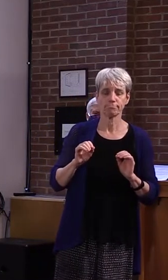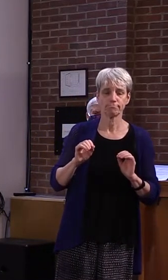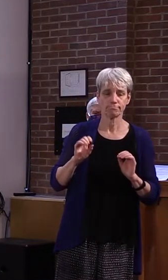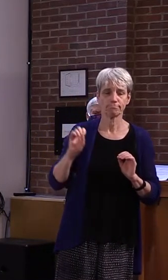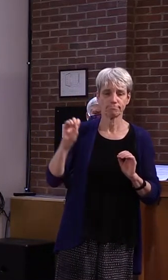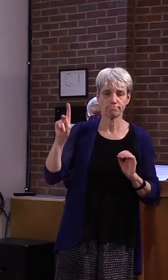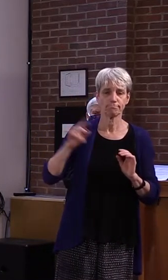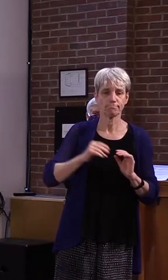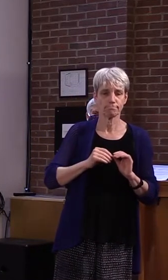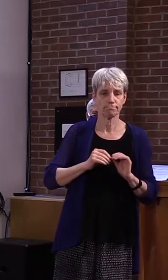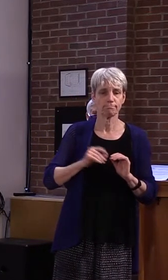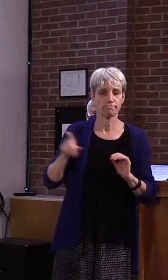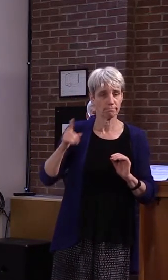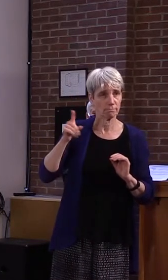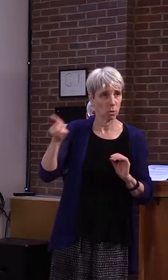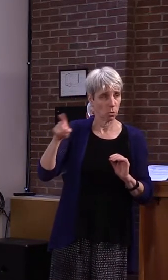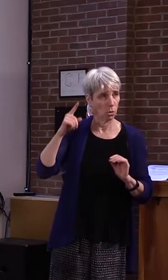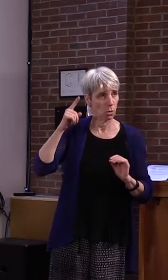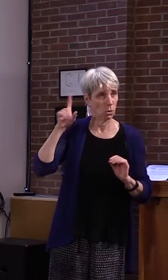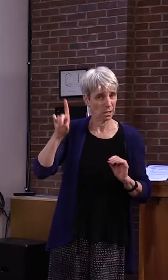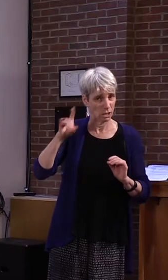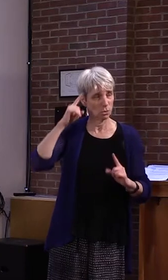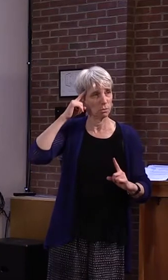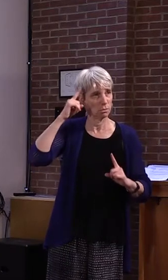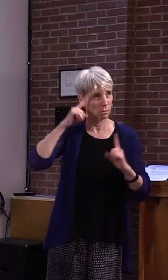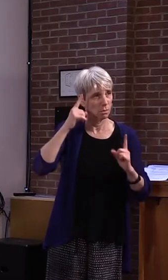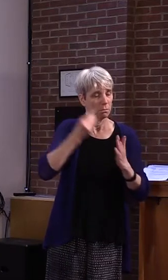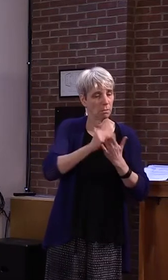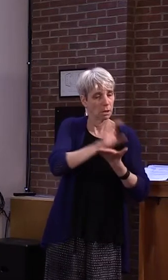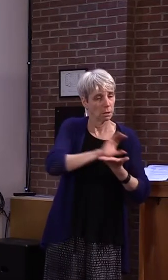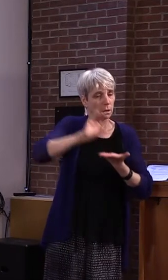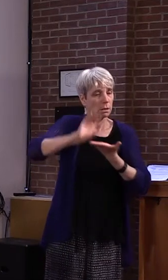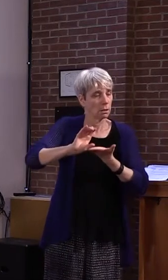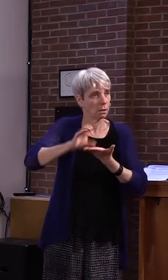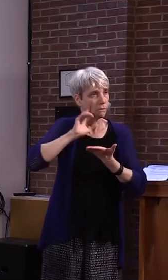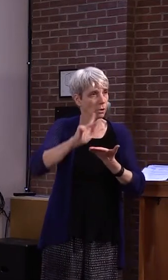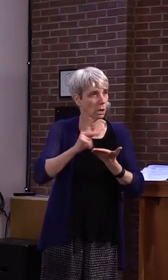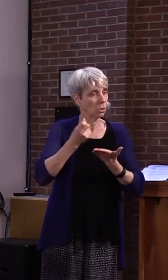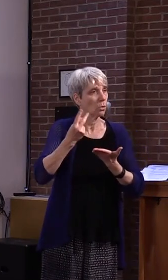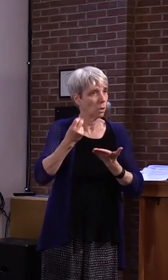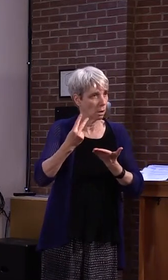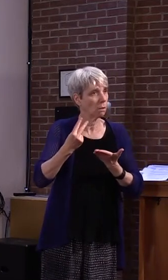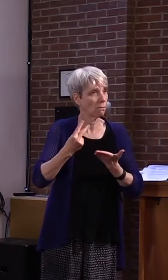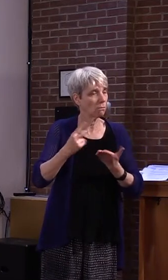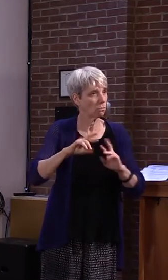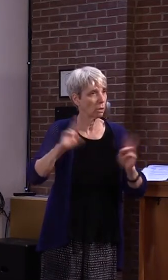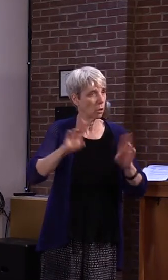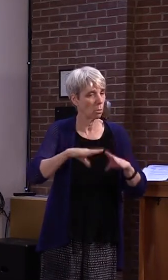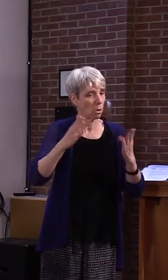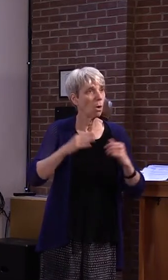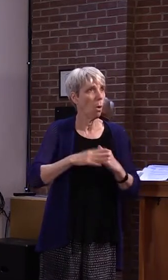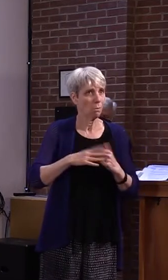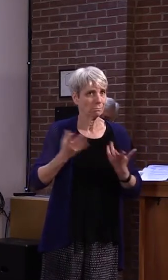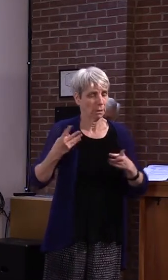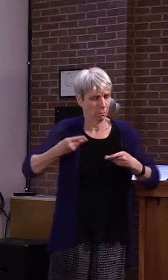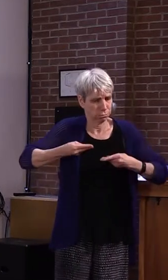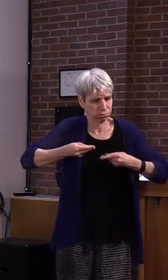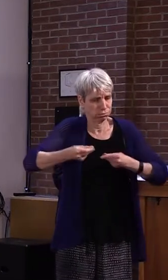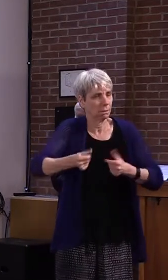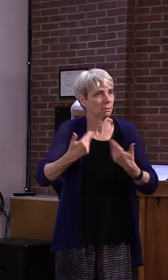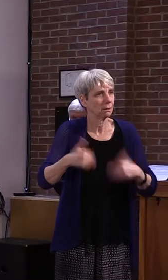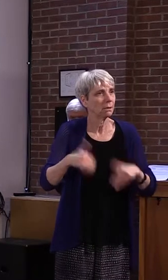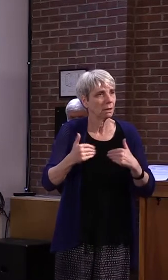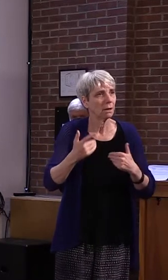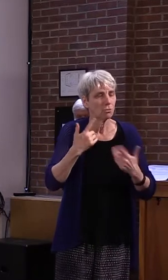Okay. Did you consider setting aside money in your budget for K-12 reopening? Well, we have spent a tremendous amount of money